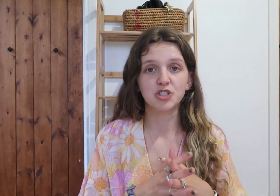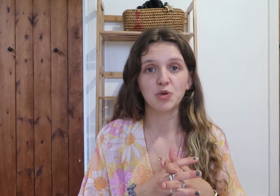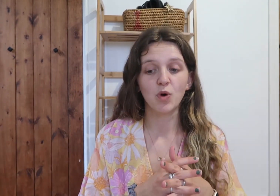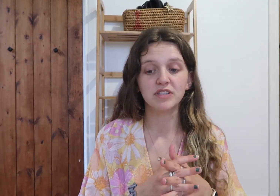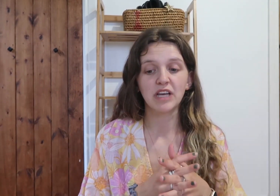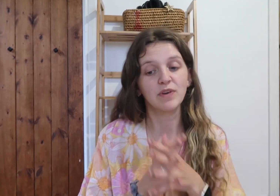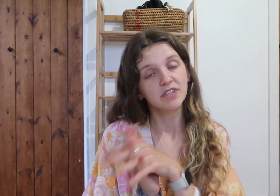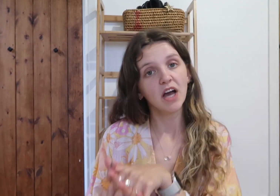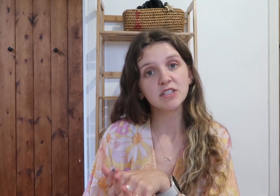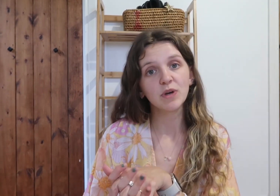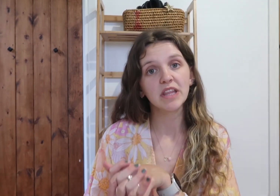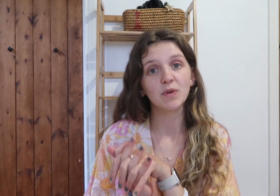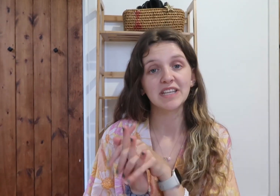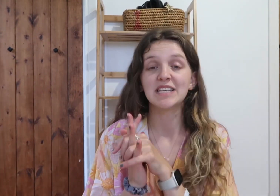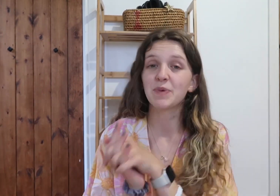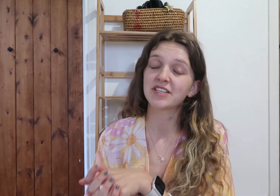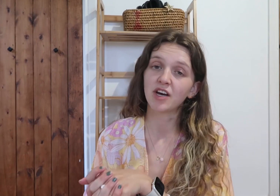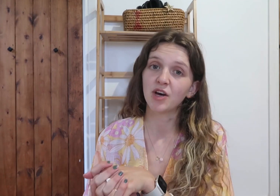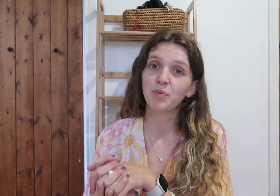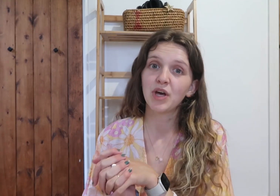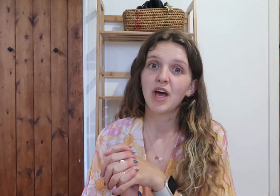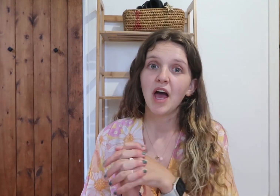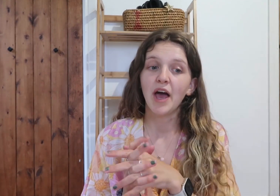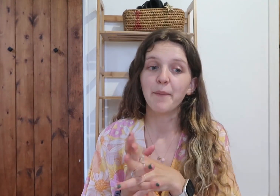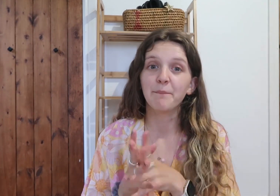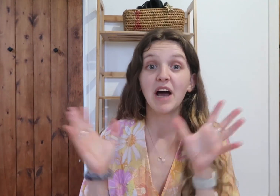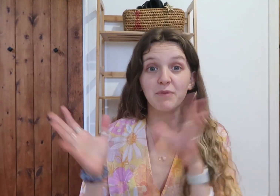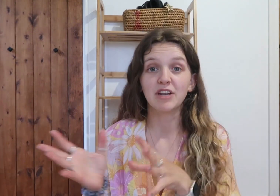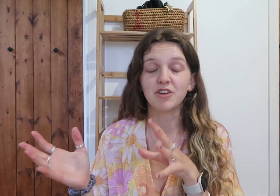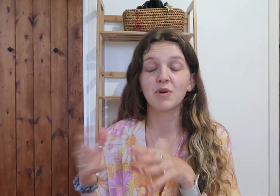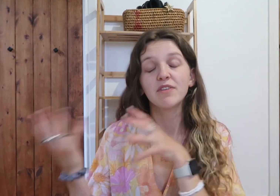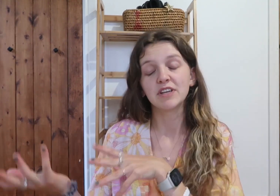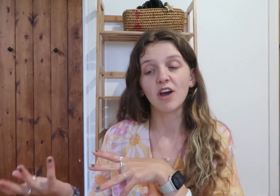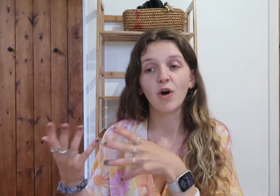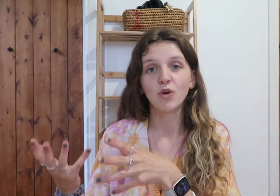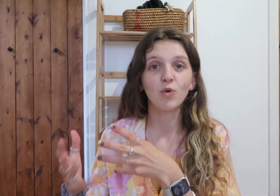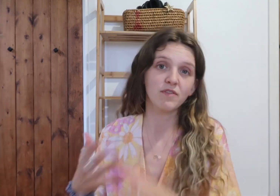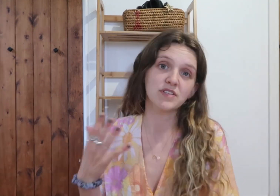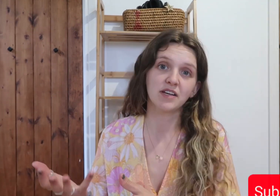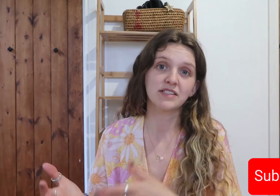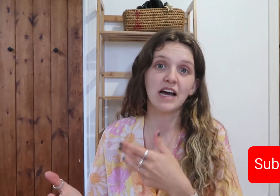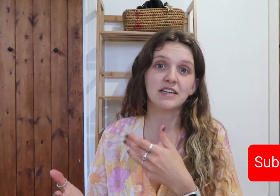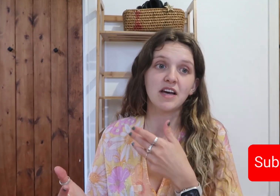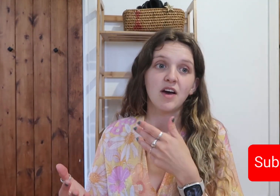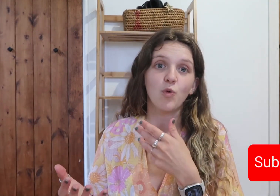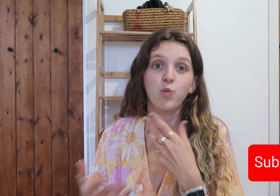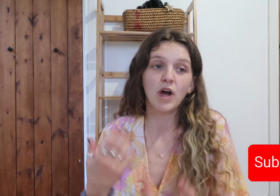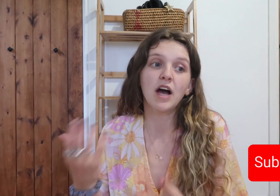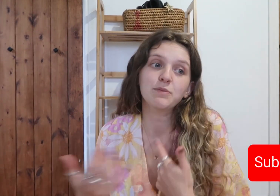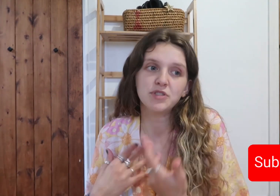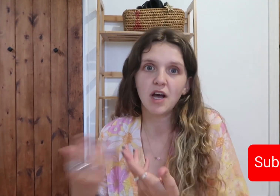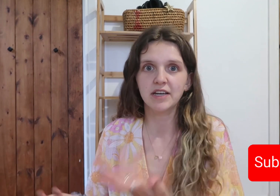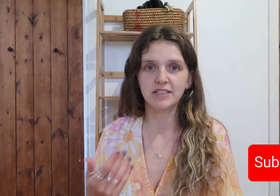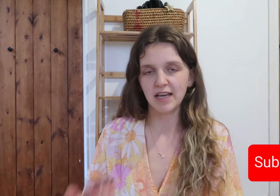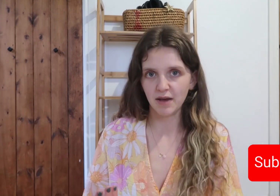just the ones that we've started with and the ones that he's picked up. But I'm going to do another video on all of the signs that I'm signing to him